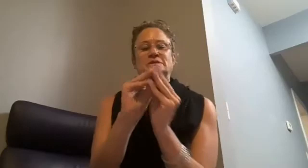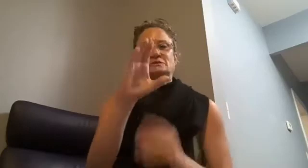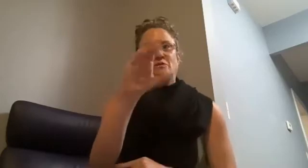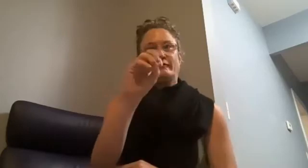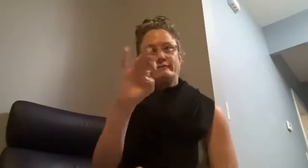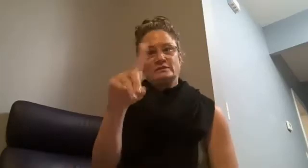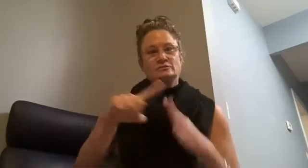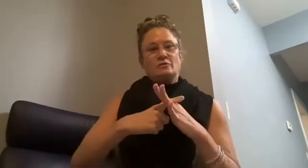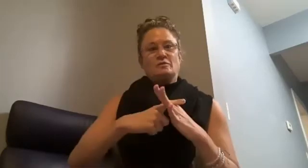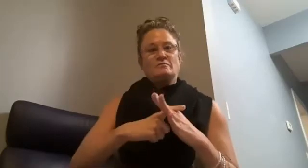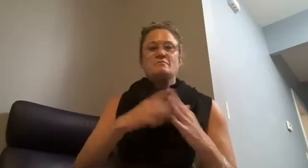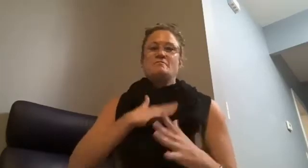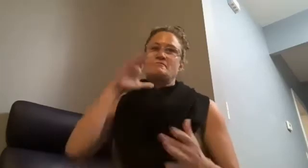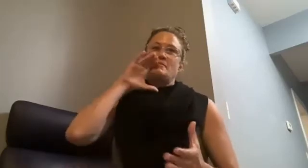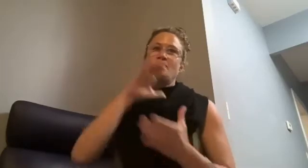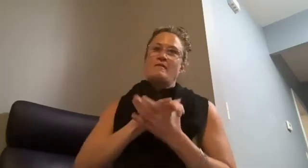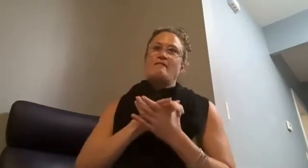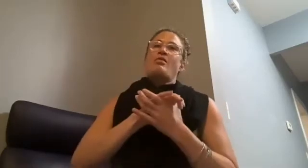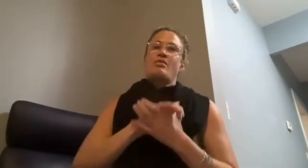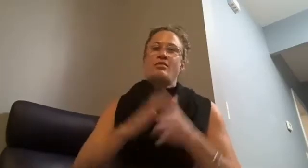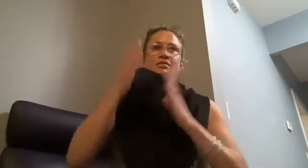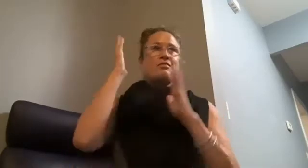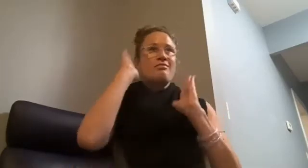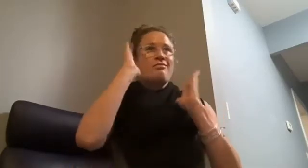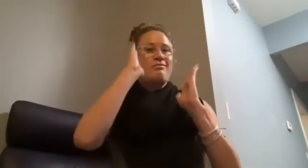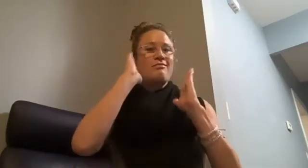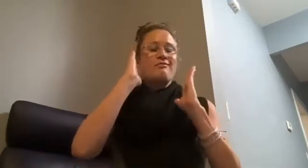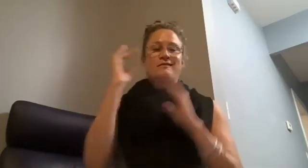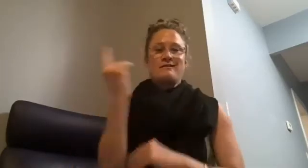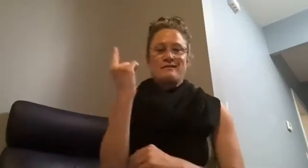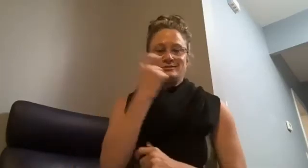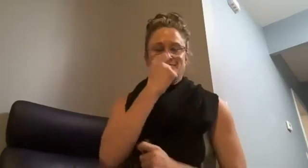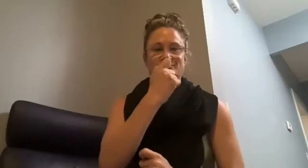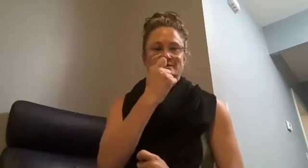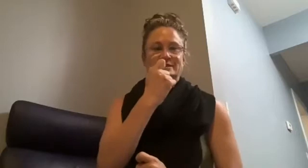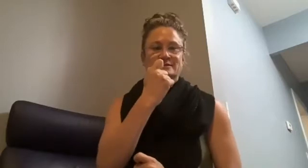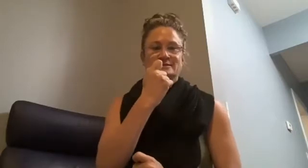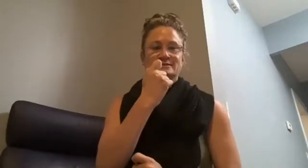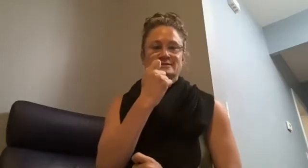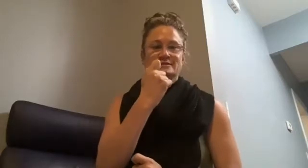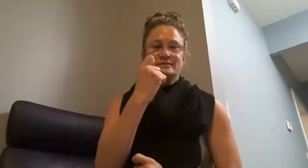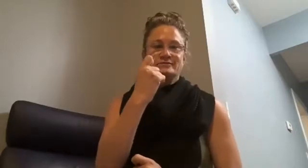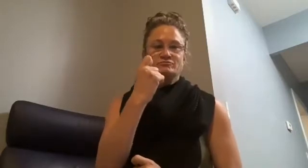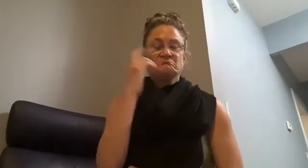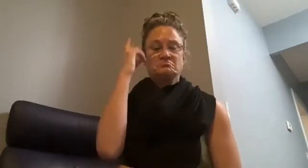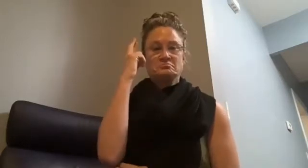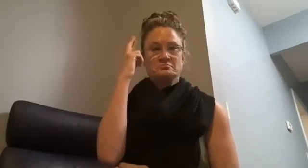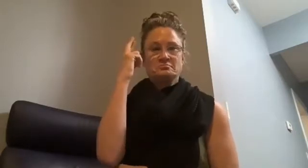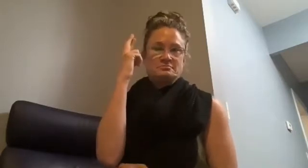wife, because she's had to listen to me every single time. But it has been interesting. It's one of those things where I've discovered I have a much lower